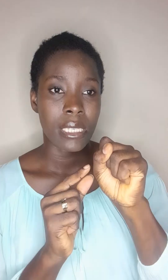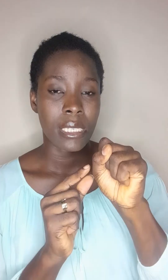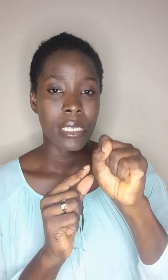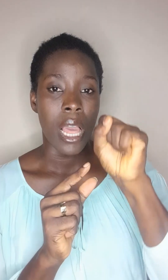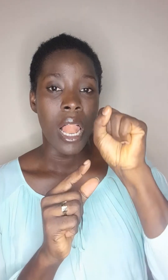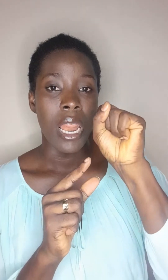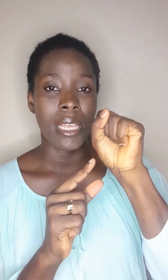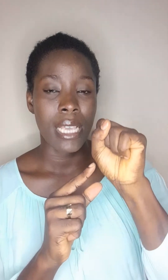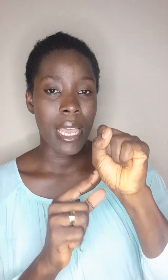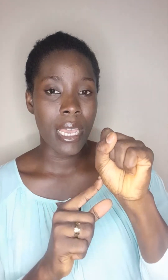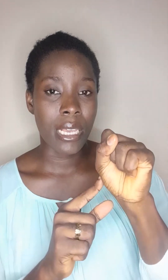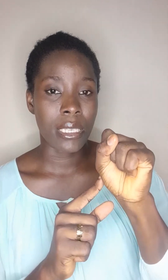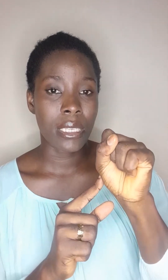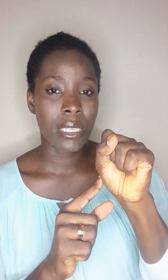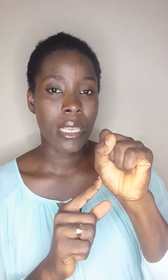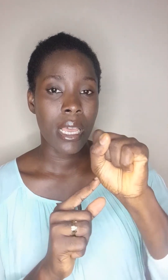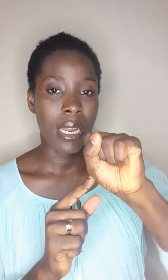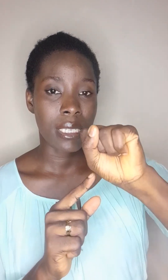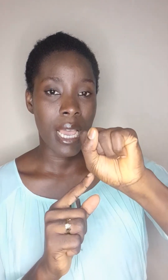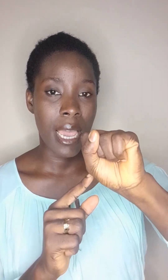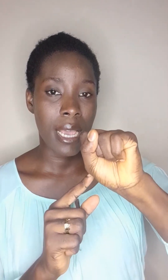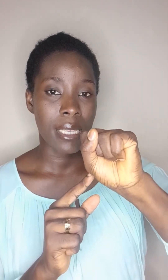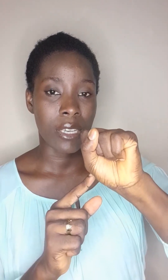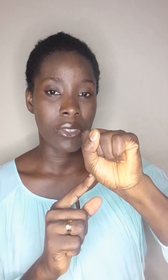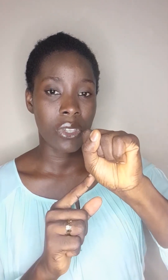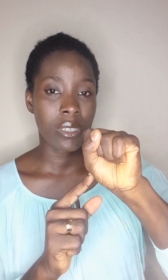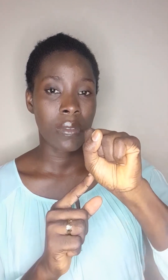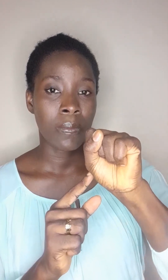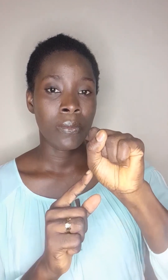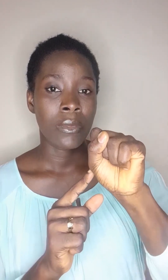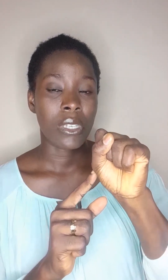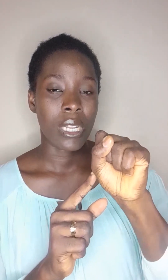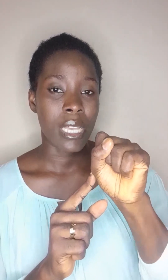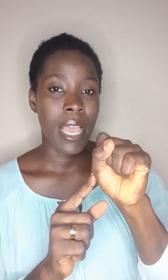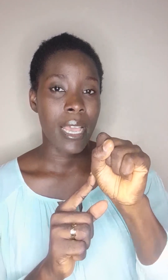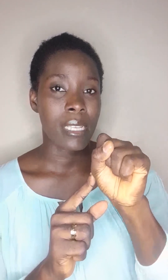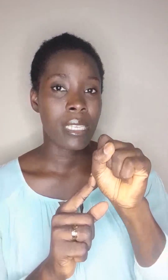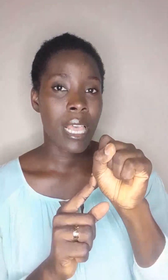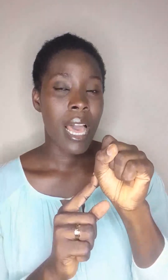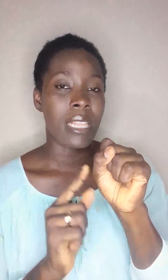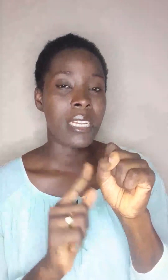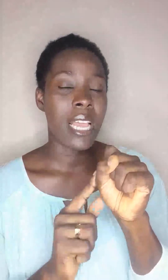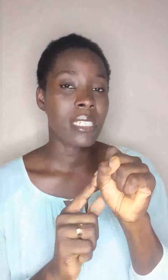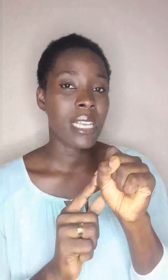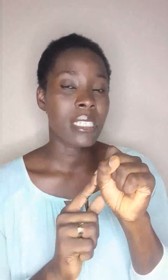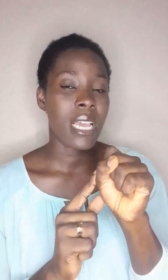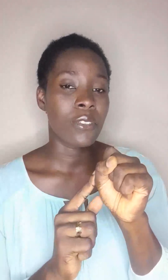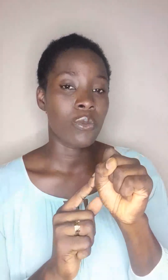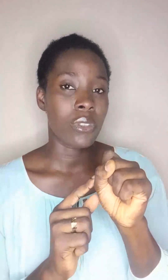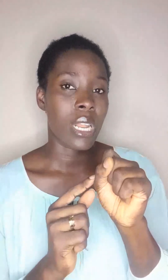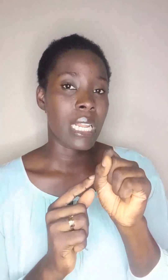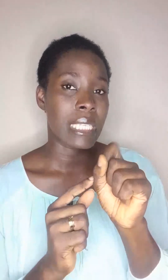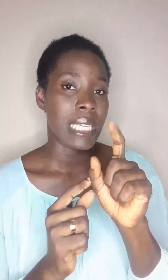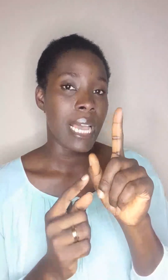T, letter S, letter S. Can you see this? So letter S, and the next letter is what?